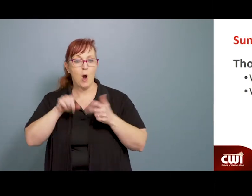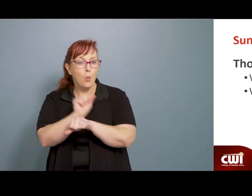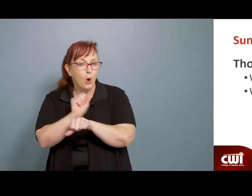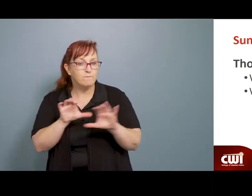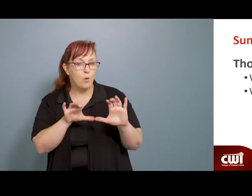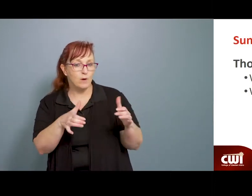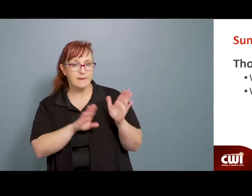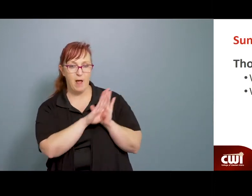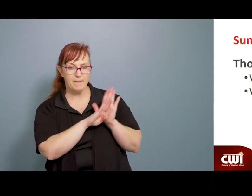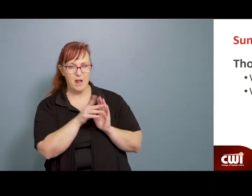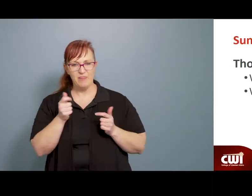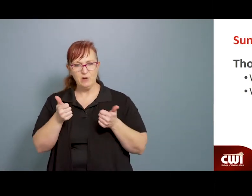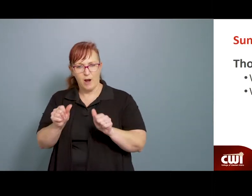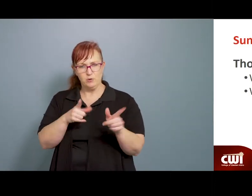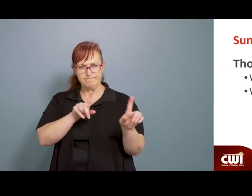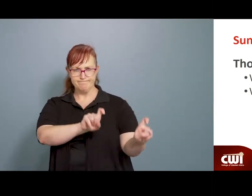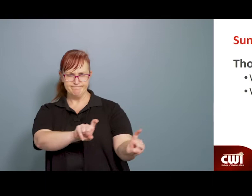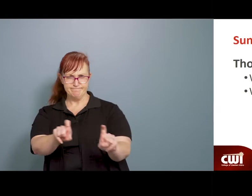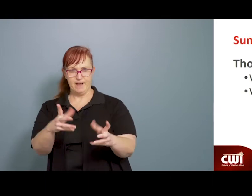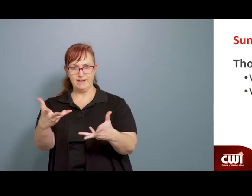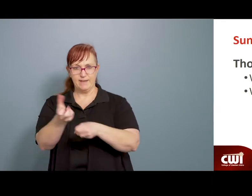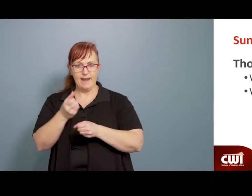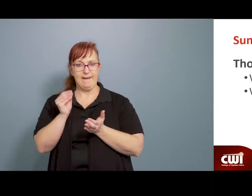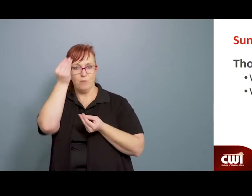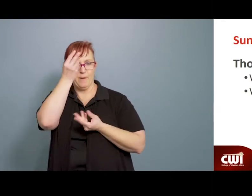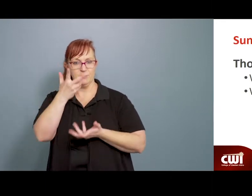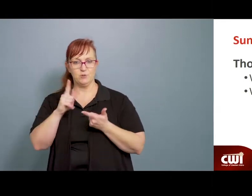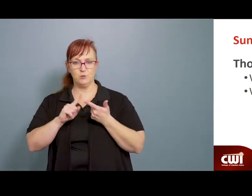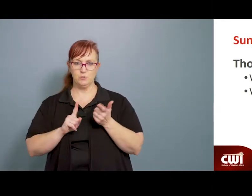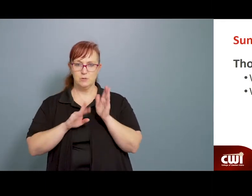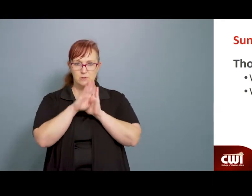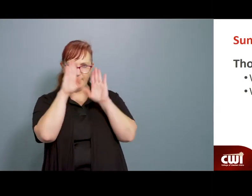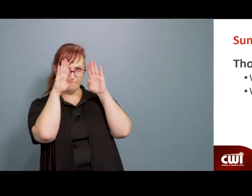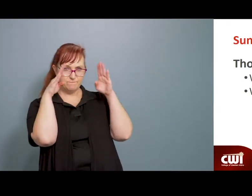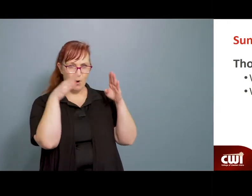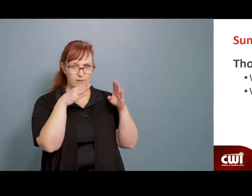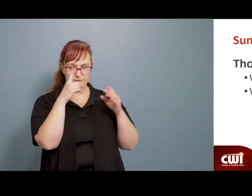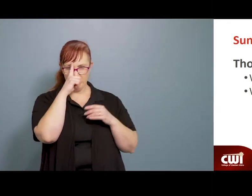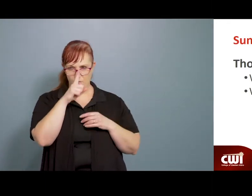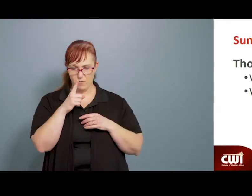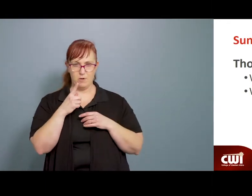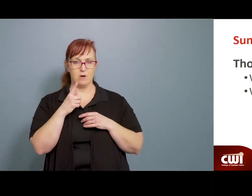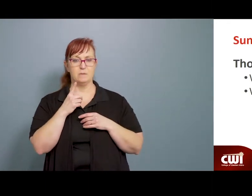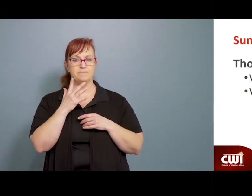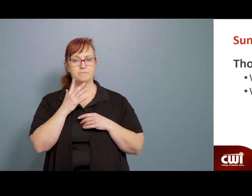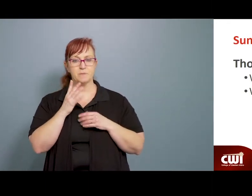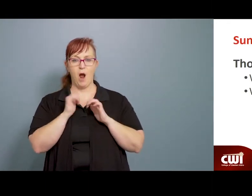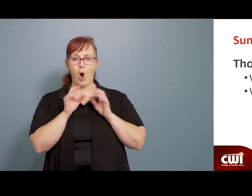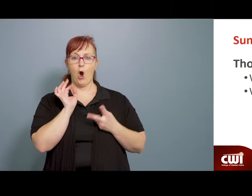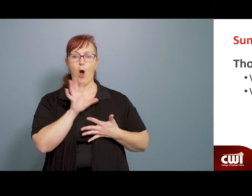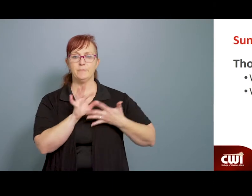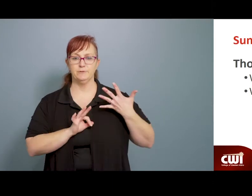to provide information to help build that focus for our storefront.